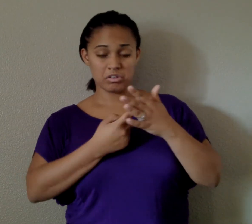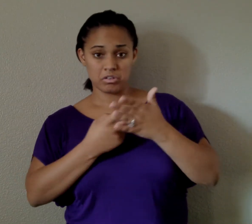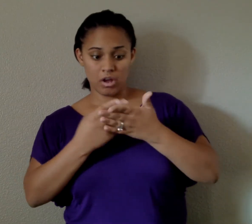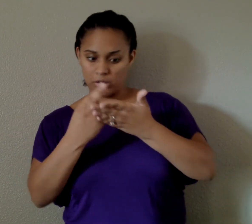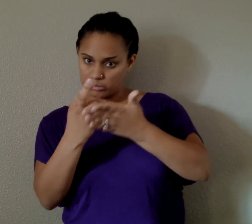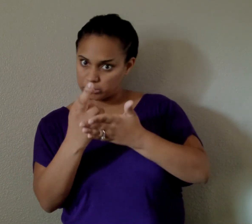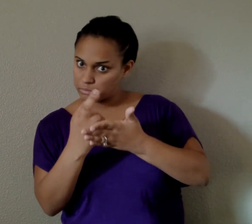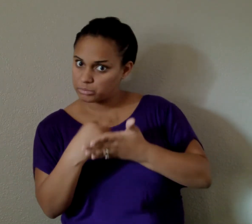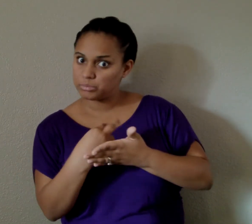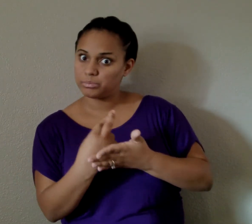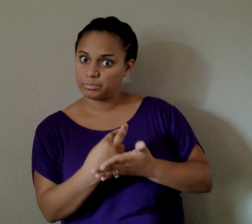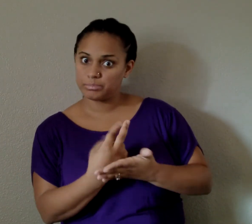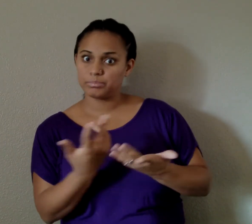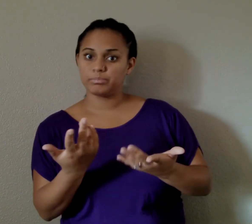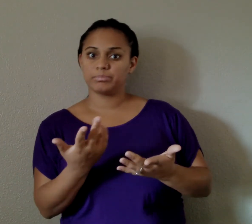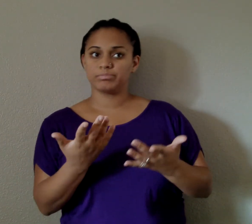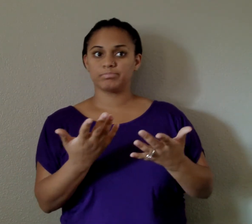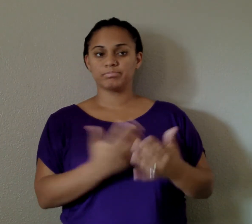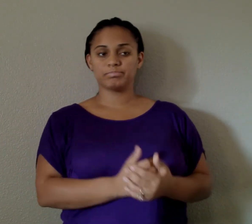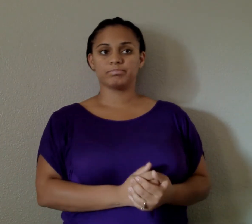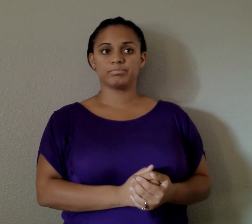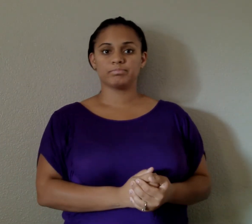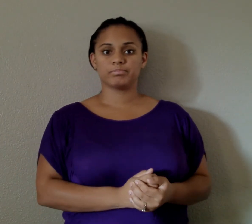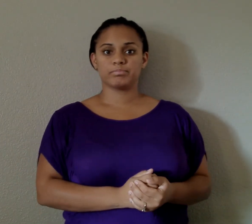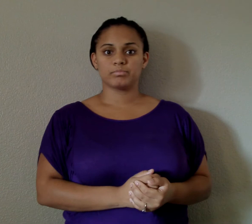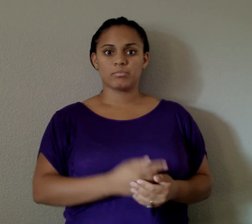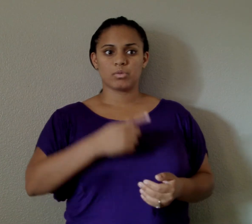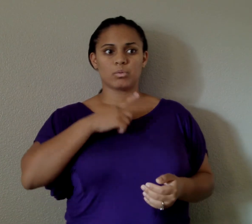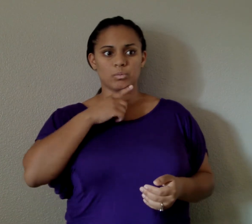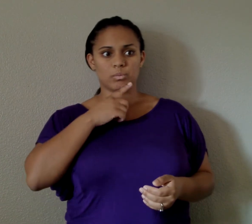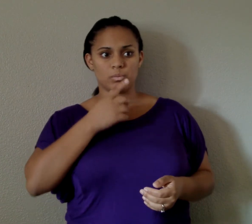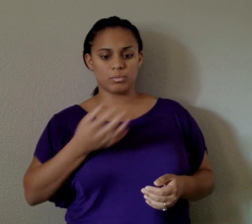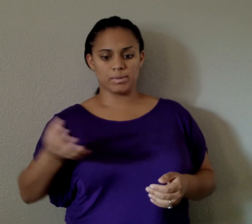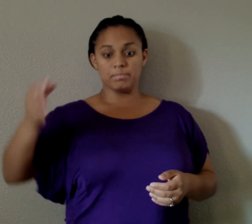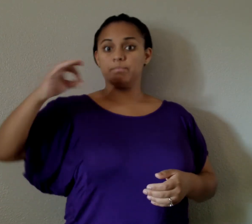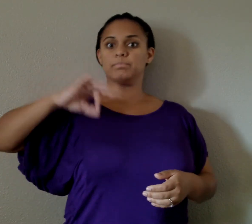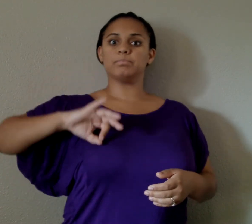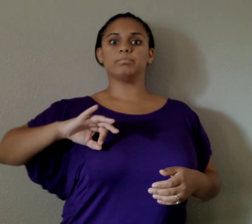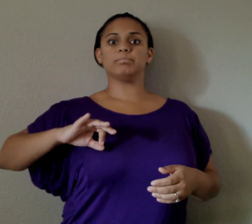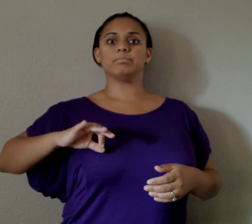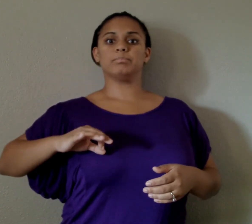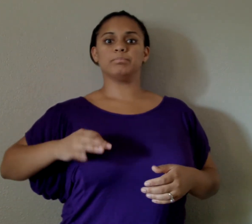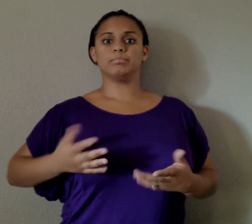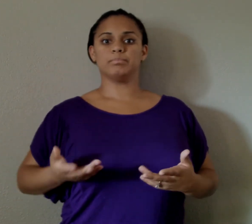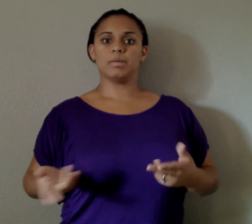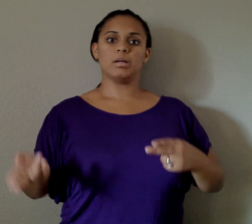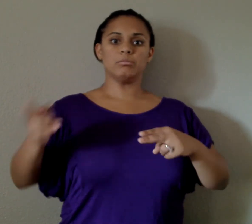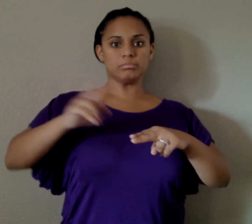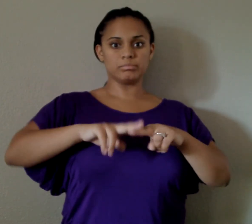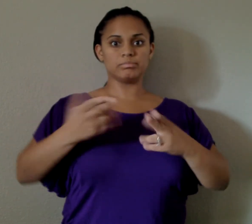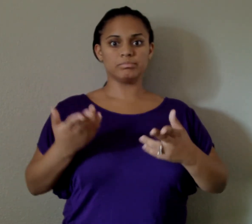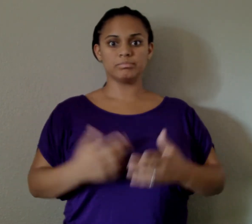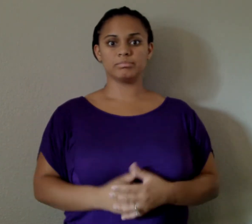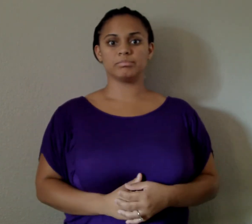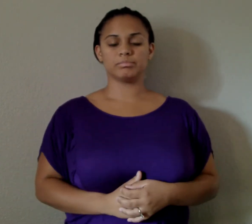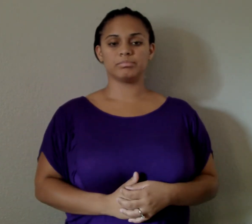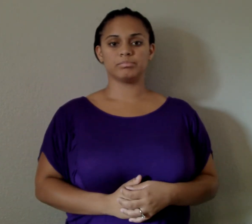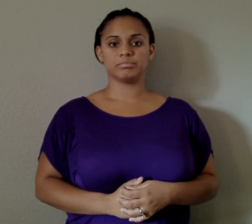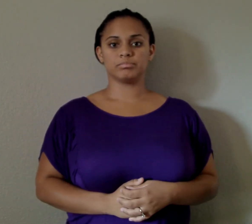on a very fundamental level, it's really beneficial for them, because we do it as scholars on all levels, all the